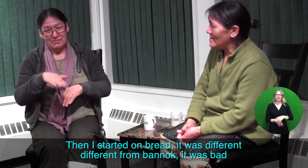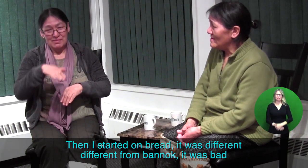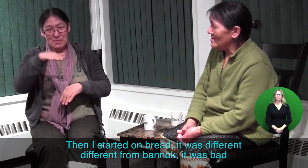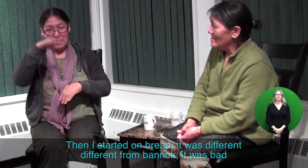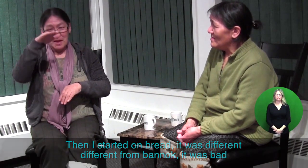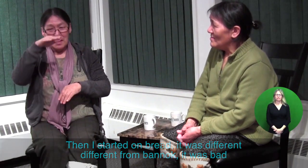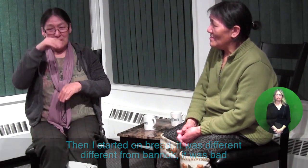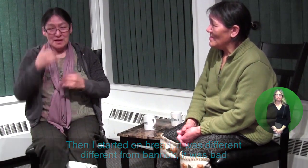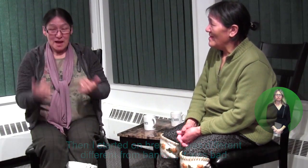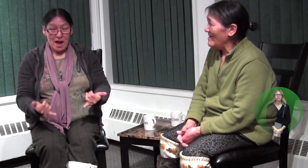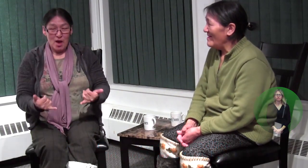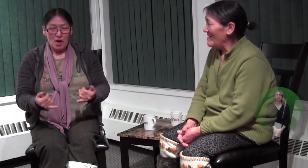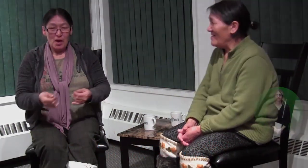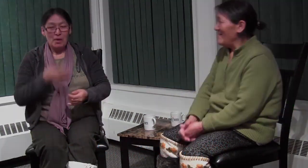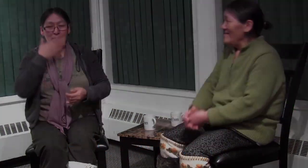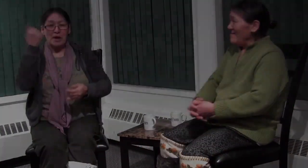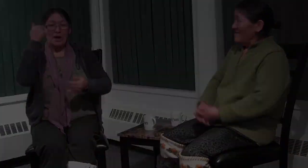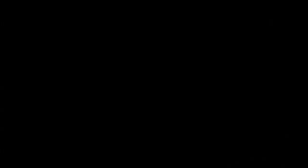was bad.